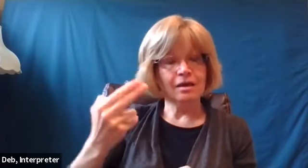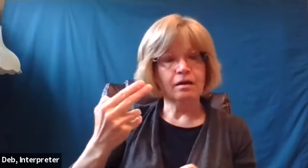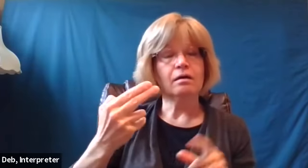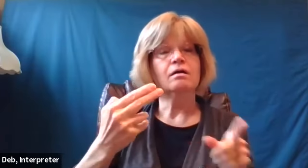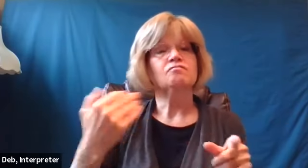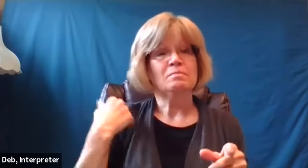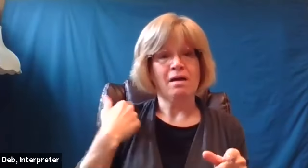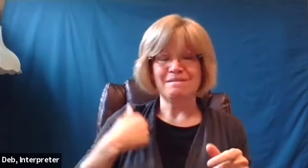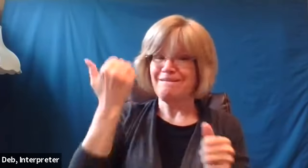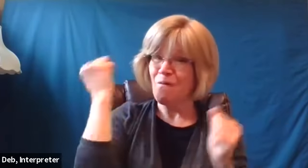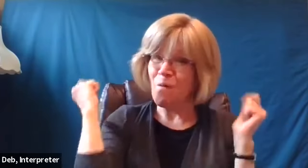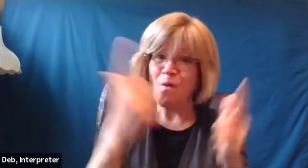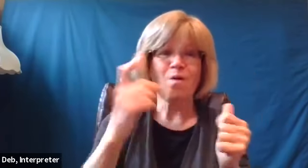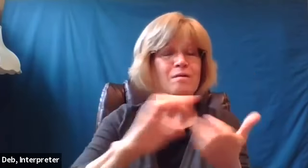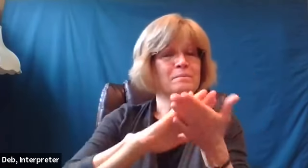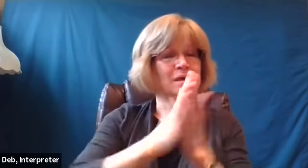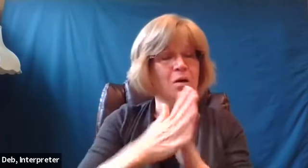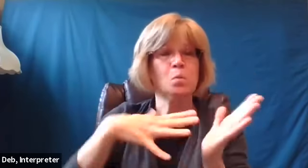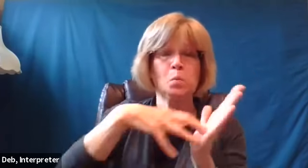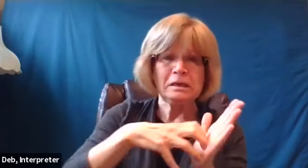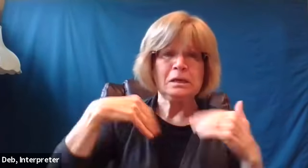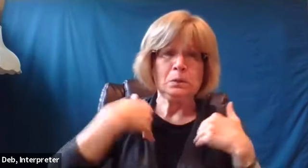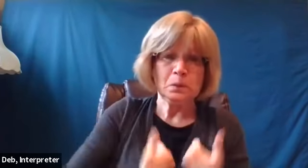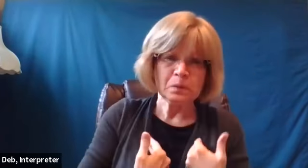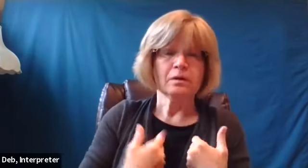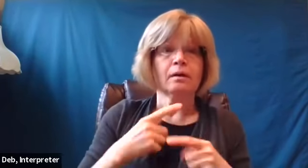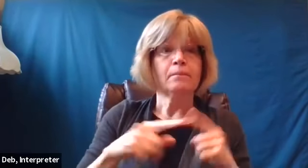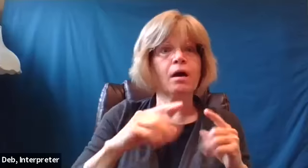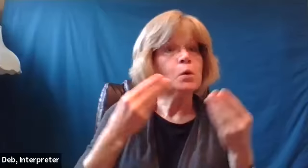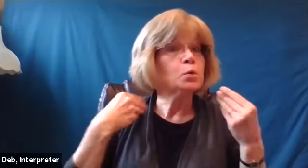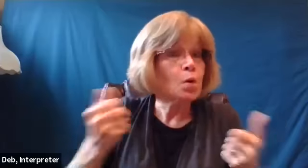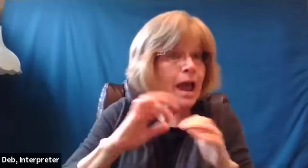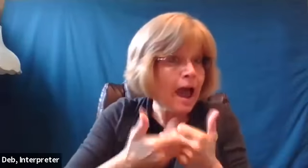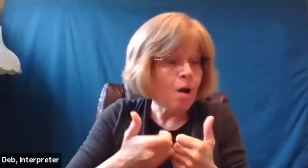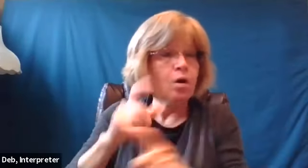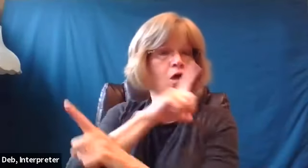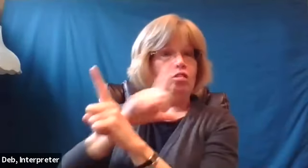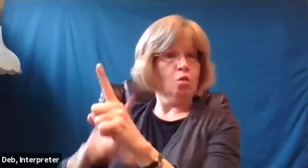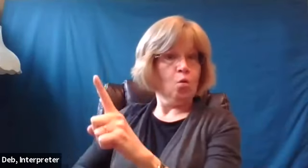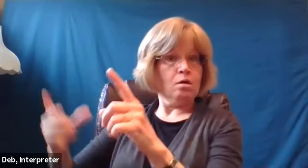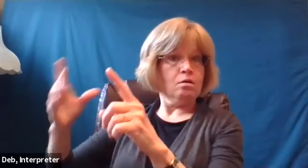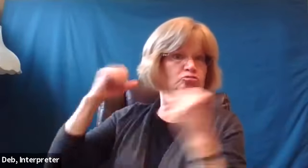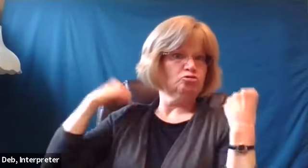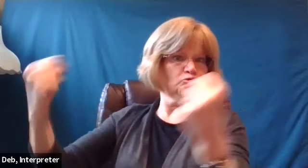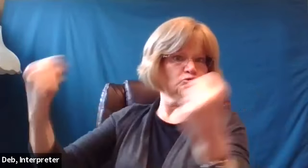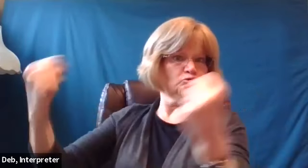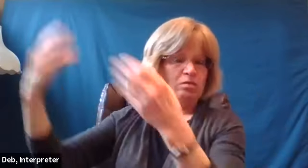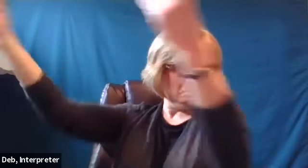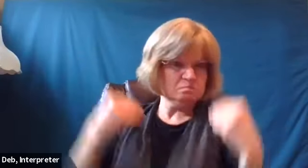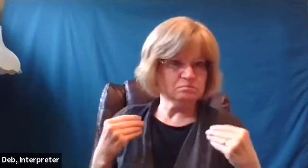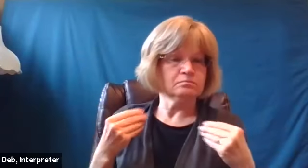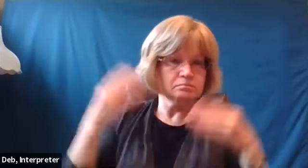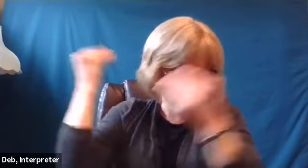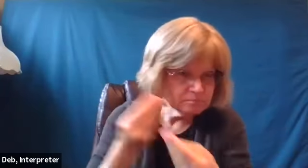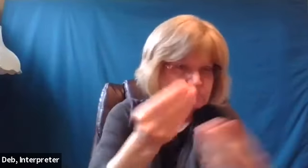become weak and weary. However, our tiredness and weakness is cured by the Lord through his awesome strength.